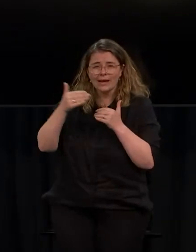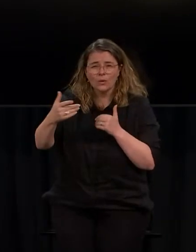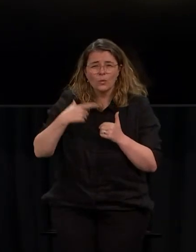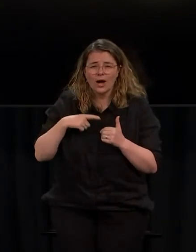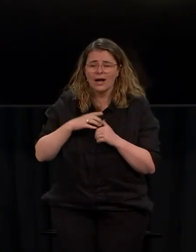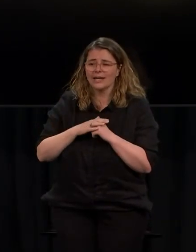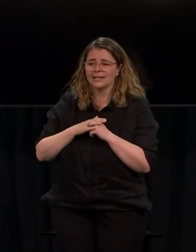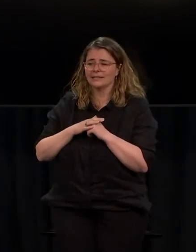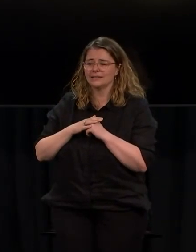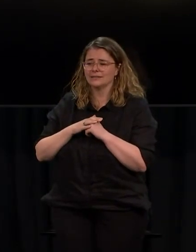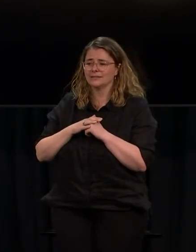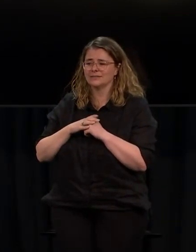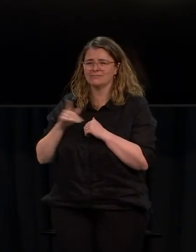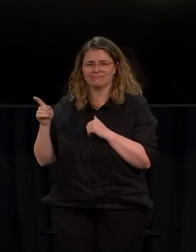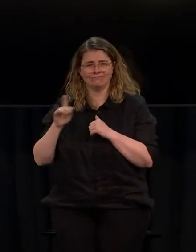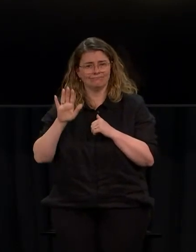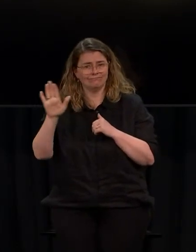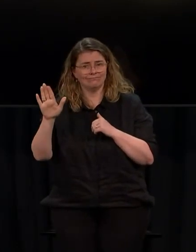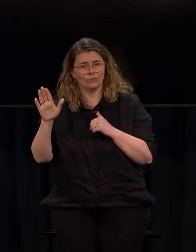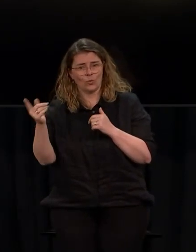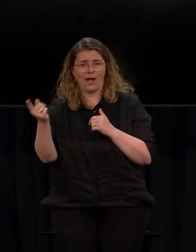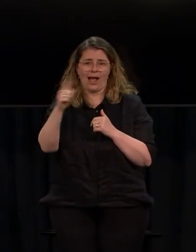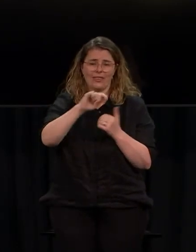had other of your...